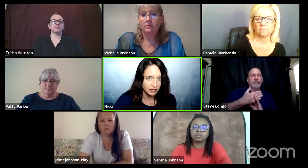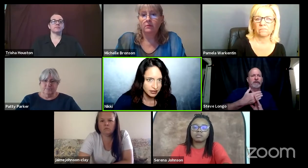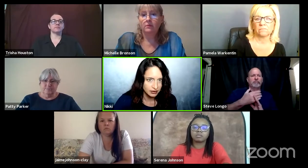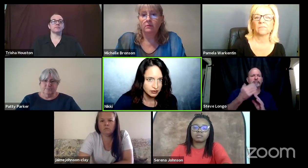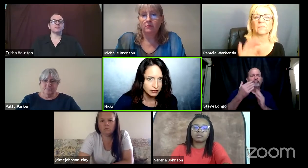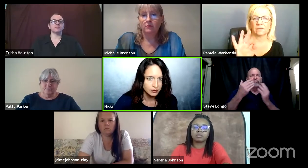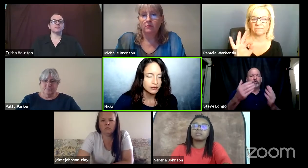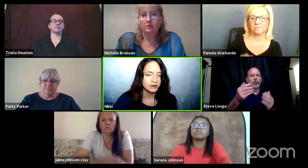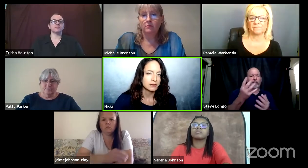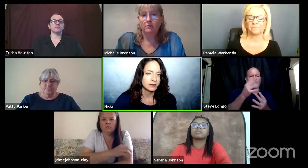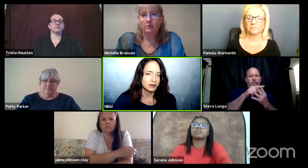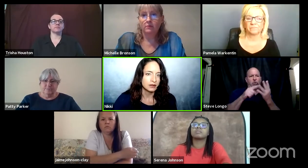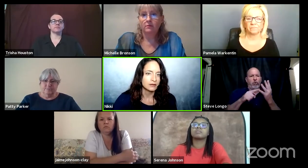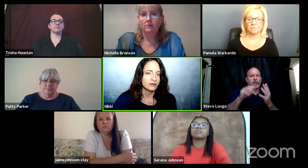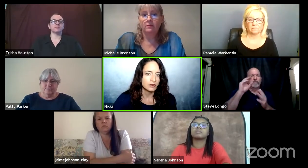file.